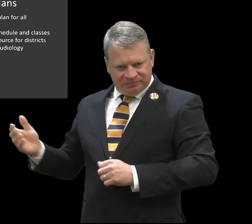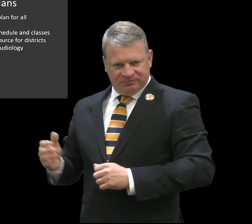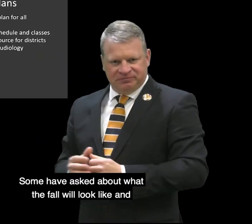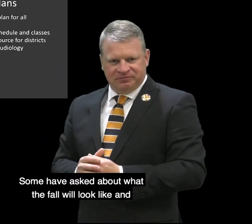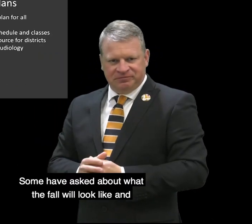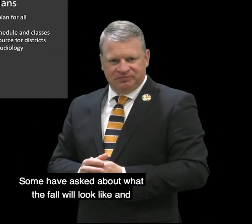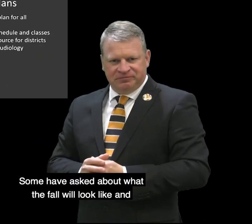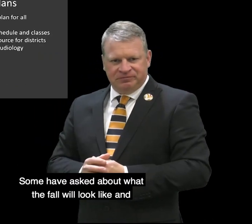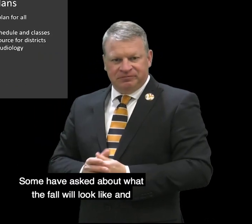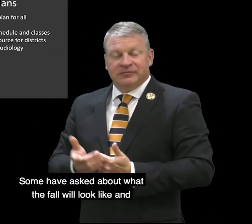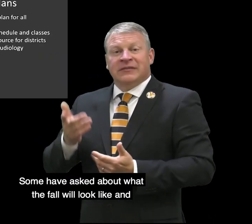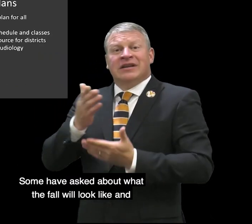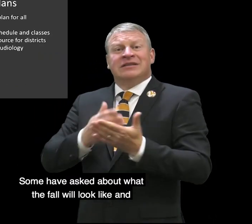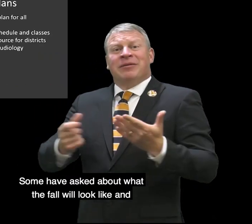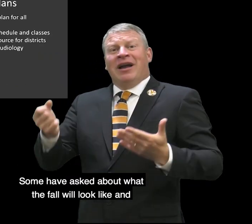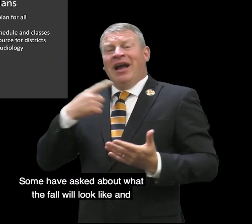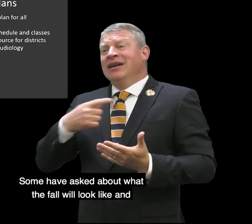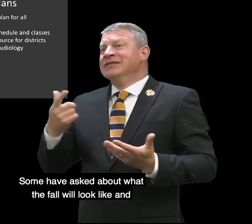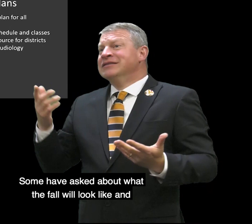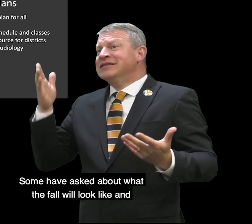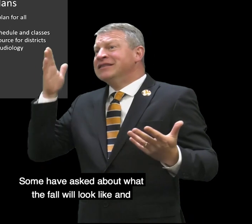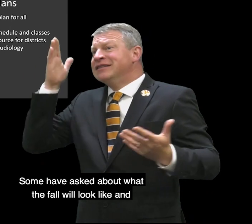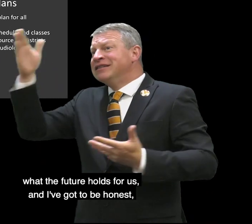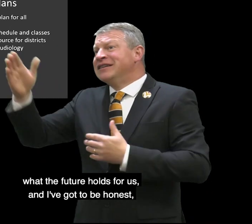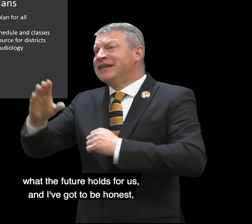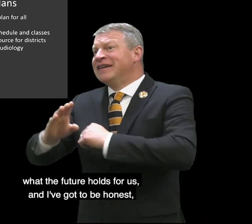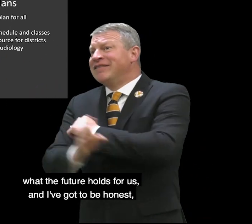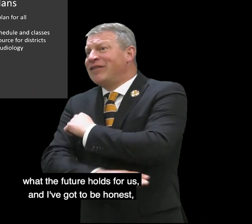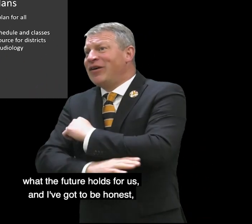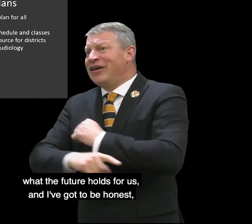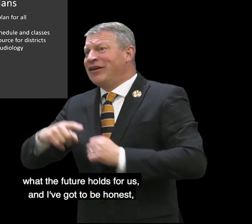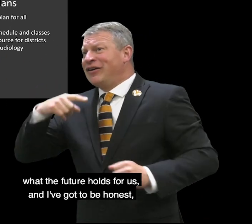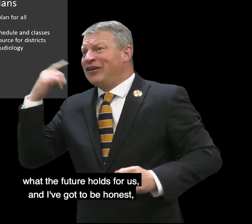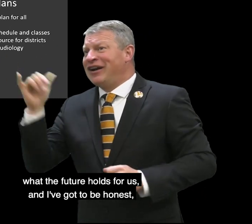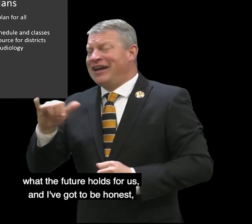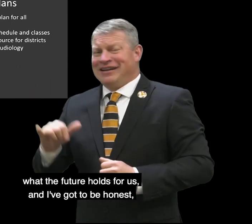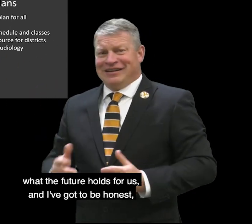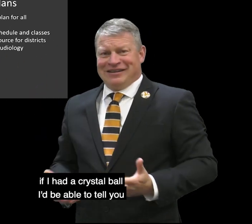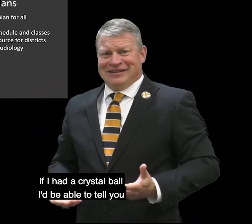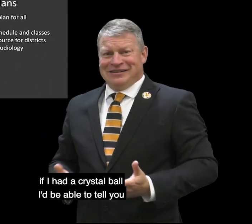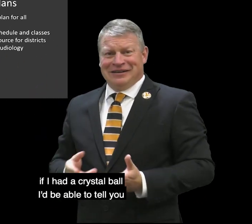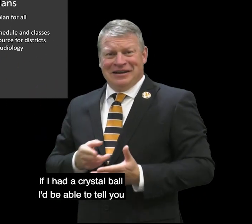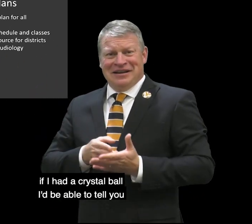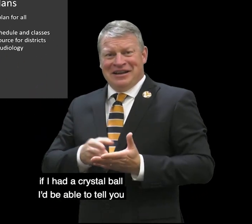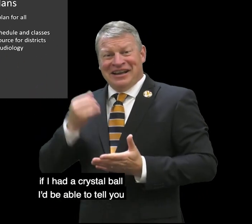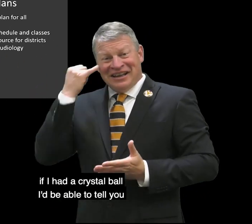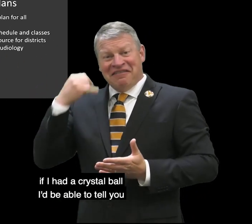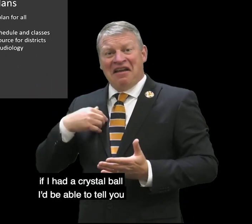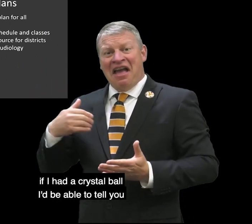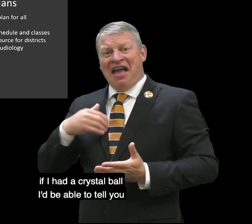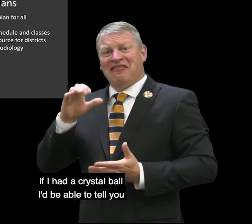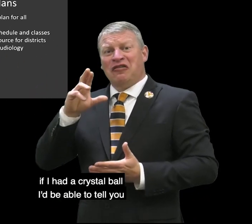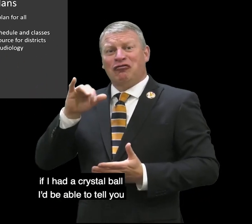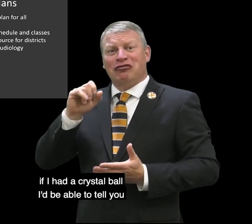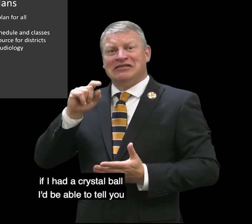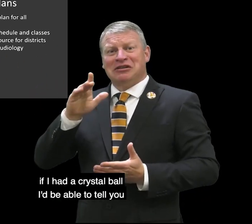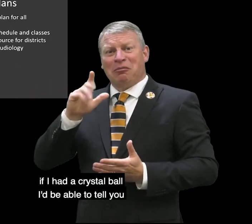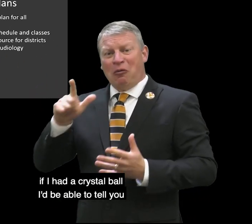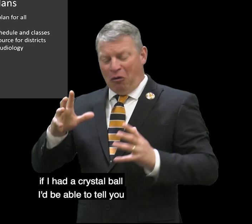their reopening plans, we may be able to bring more students to Camp Isabella. Some have asked about what the fall will look like and what the